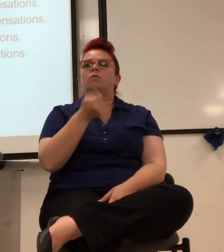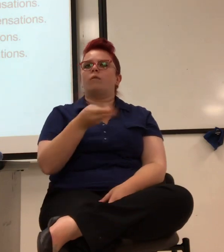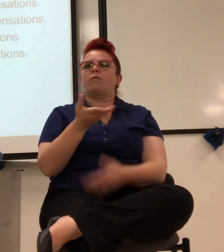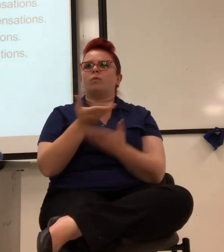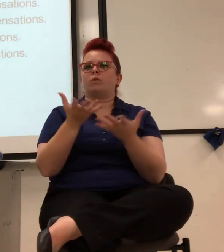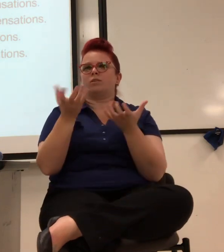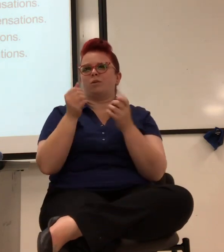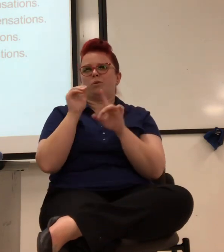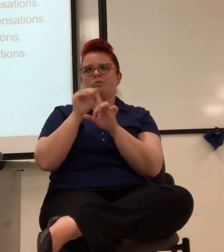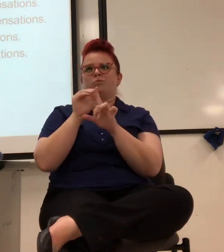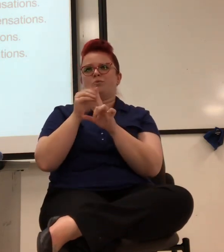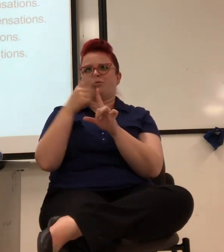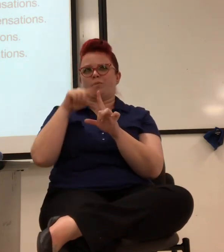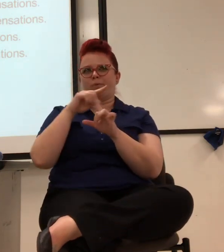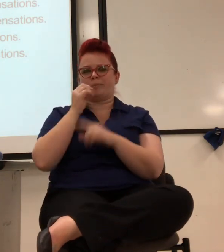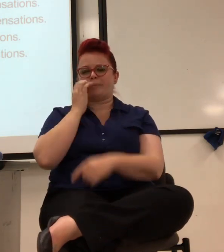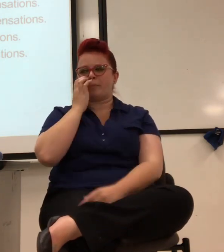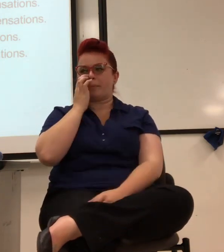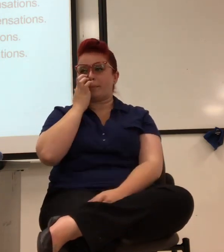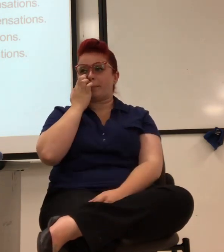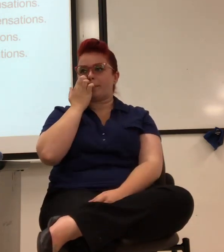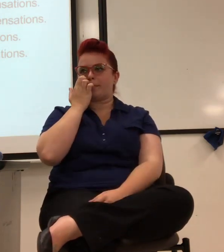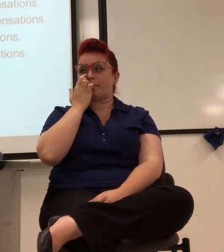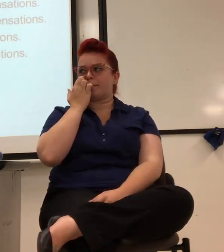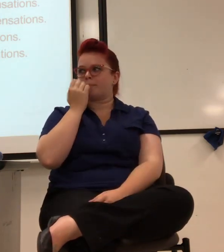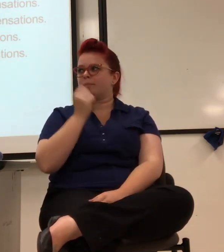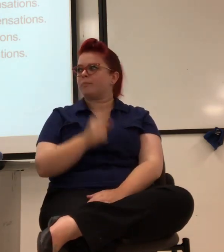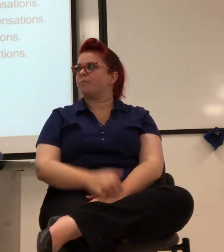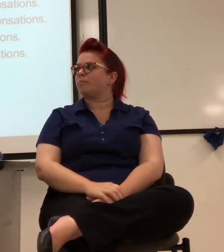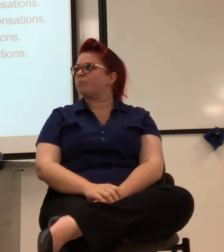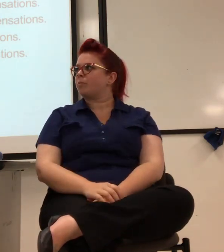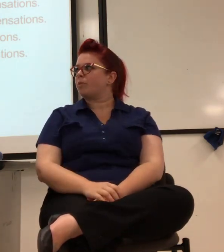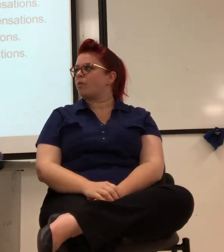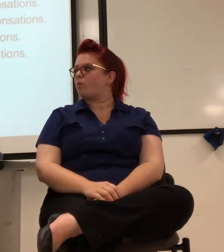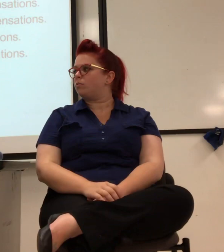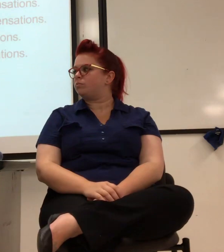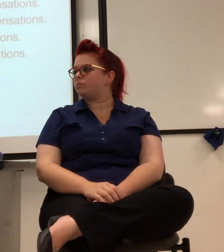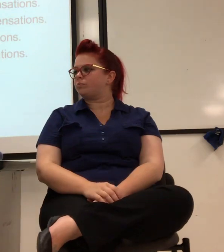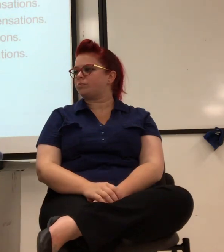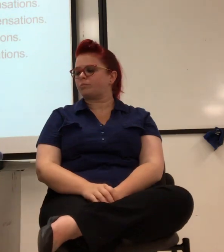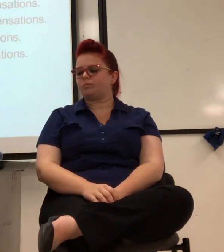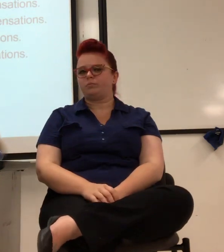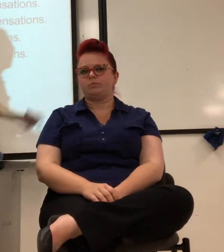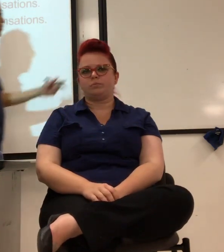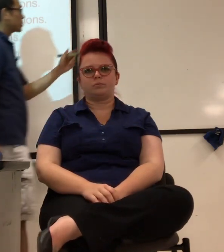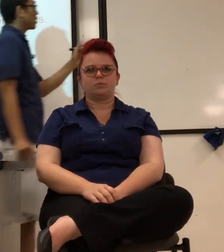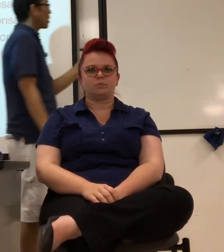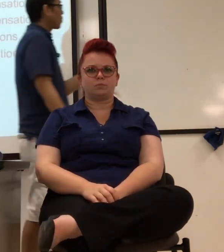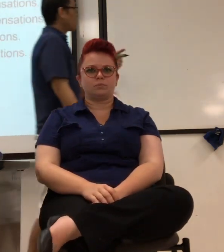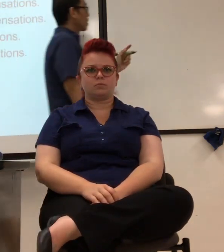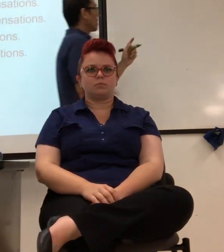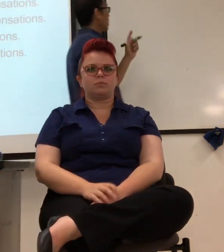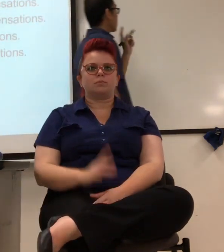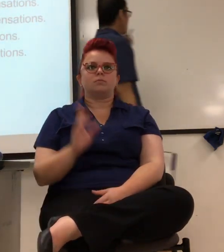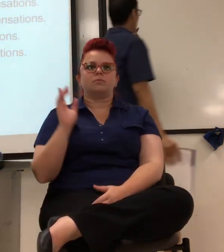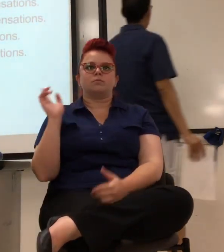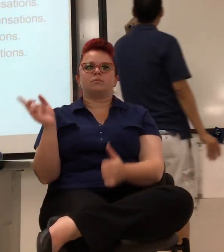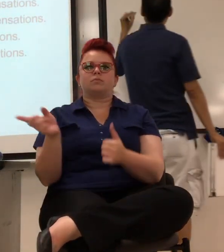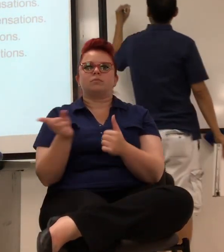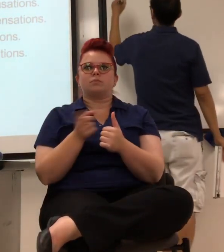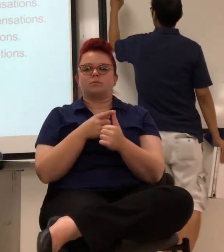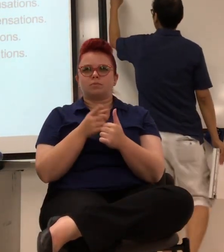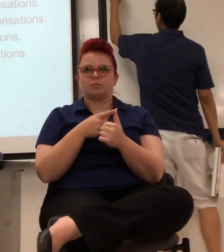You will be given multiple problems on your exam on Thursday, but well, I won't do 8